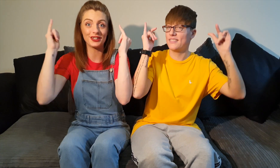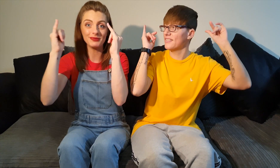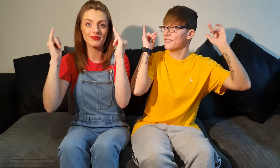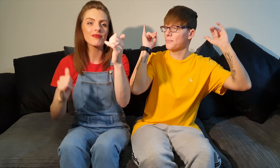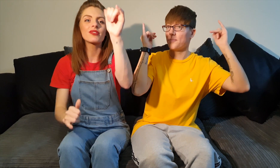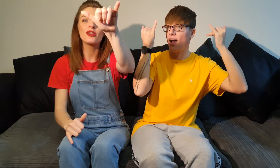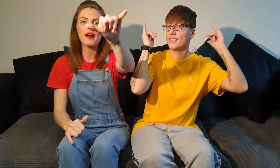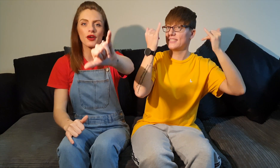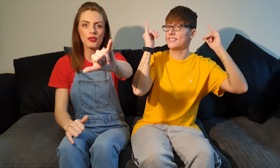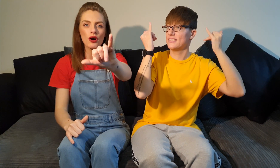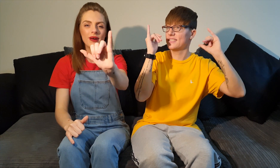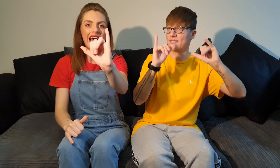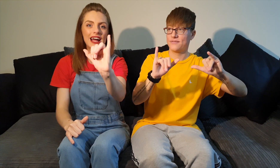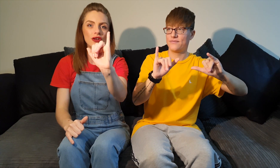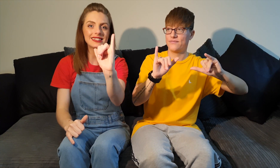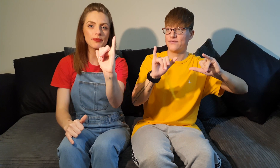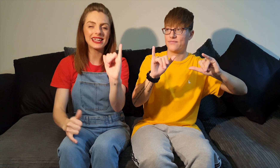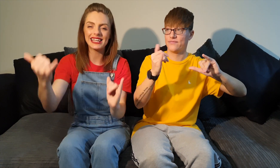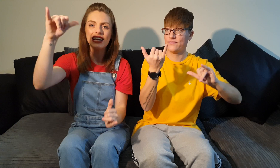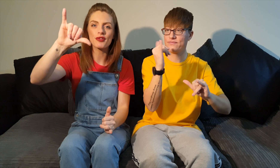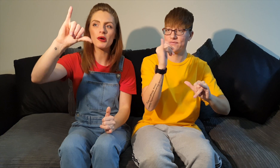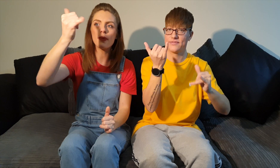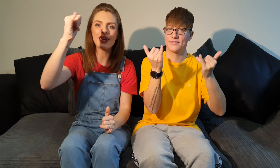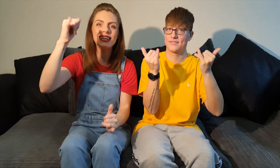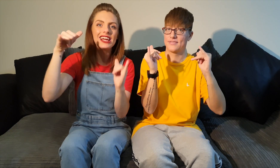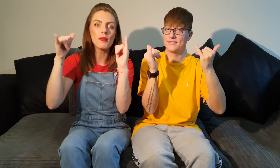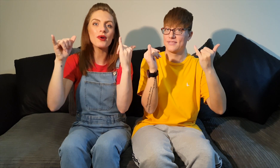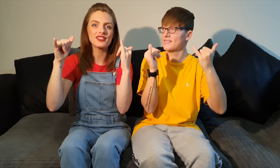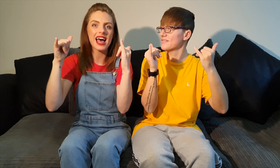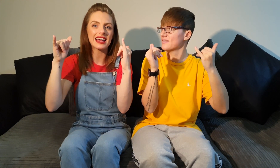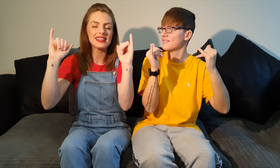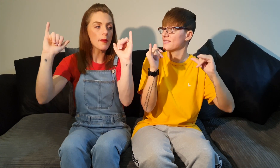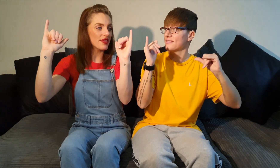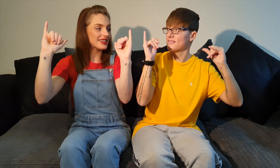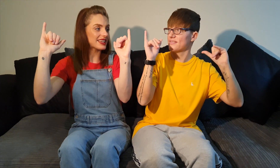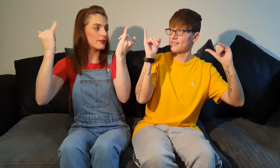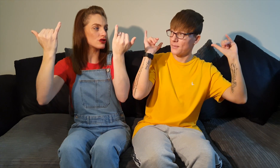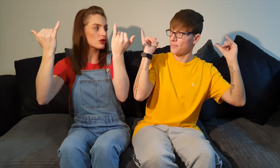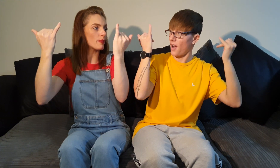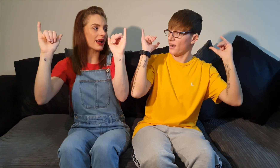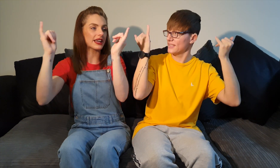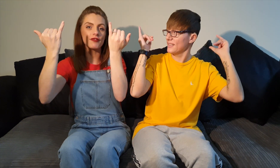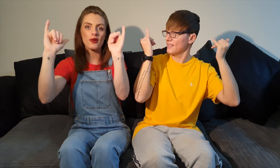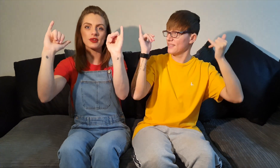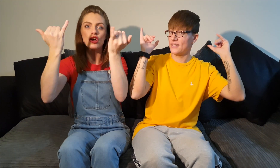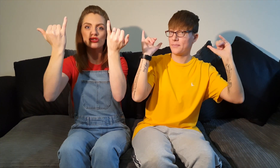festival. You have your thumb and your little pinky, thumb, pinky on both sides. But this time we're just going back and forward. So